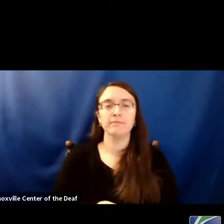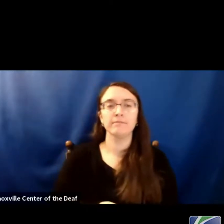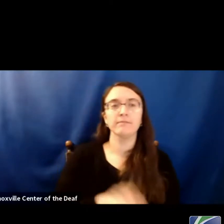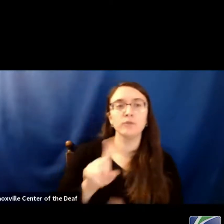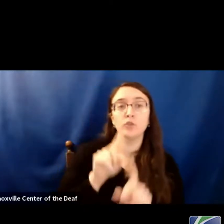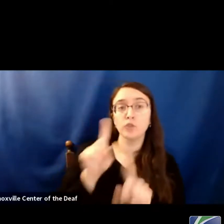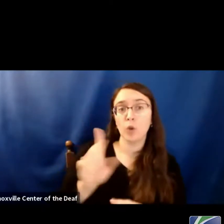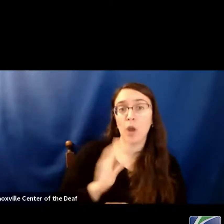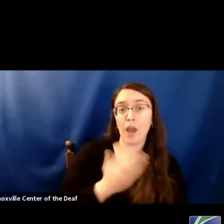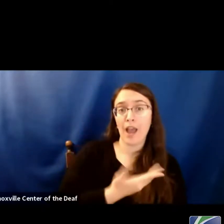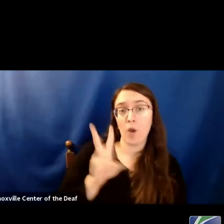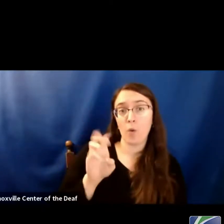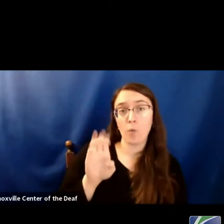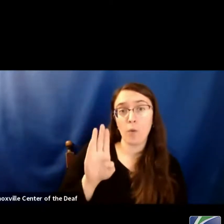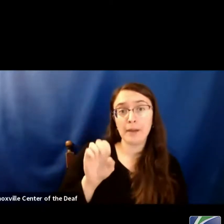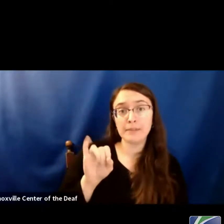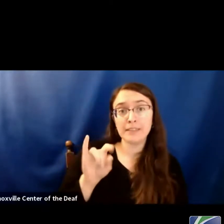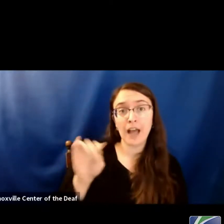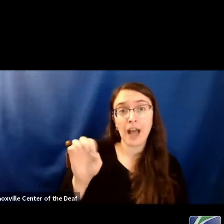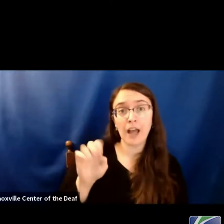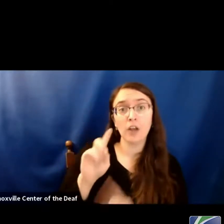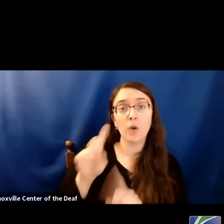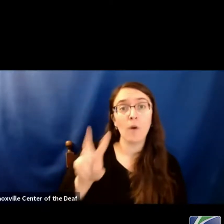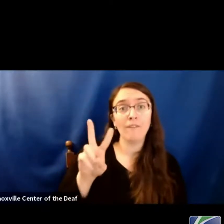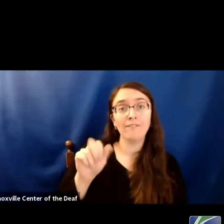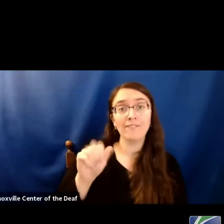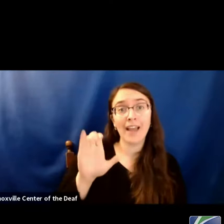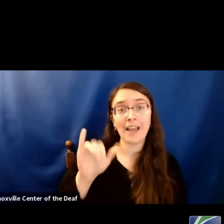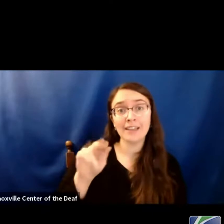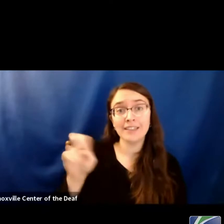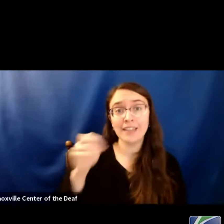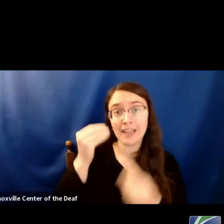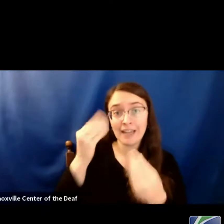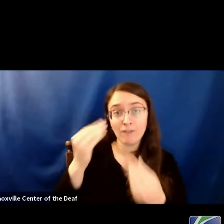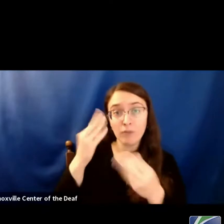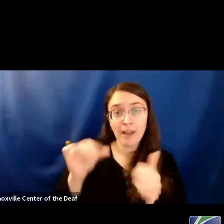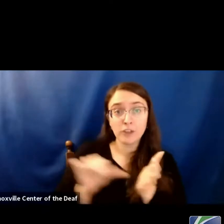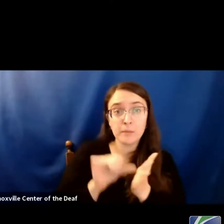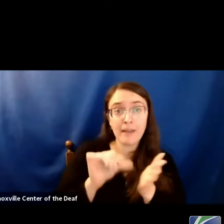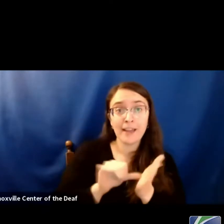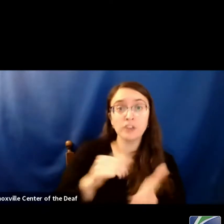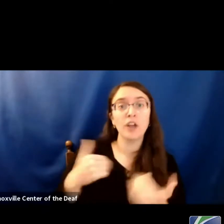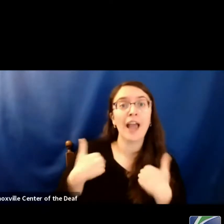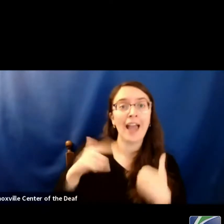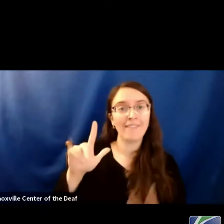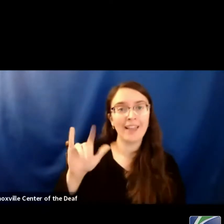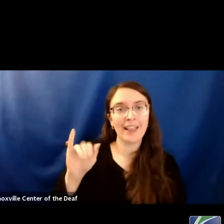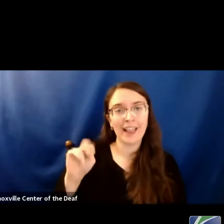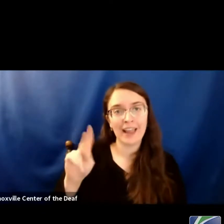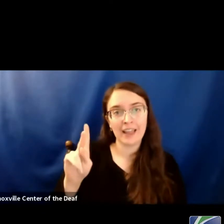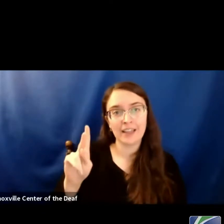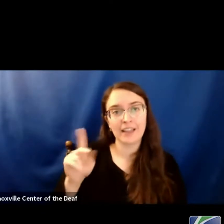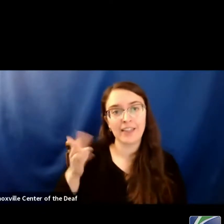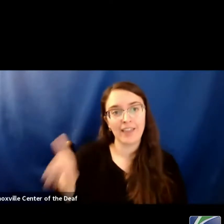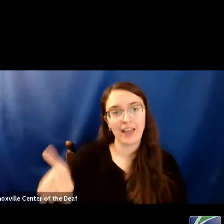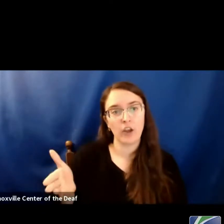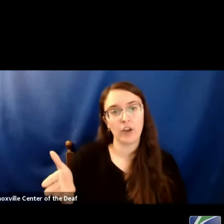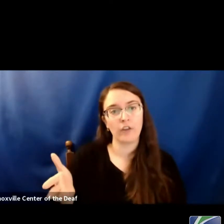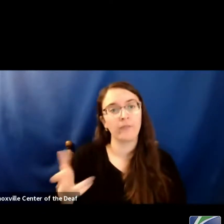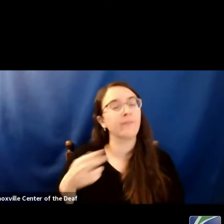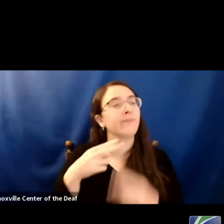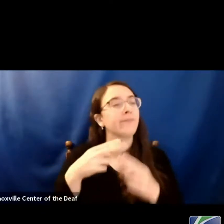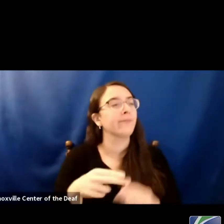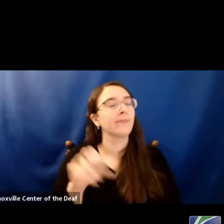go to the vaccine information page, and there's a link there that I don't know what it says, but it's referred to as the